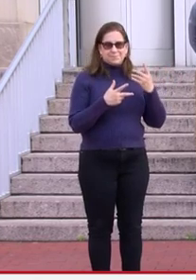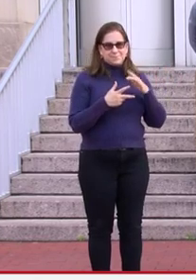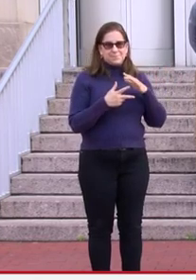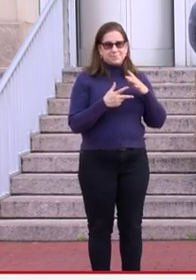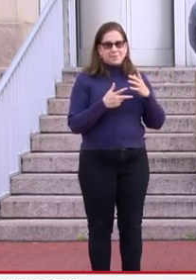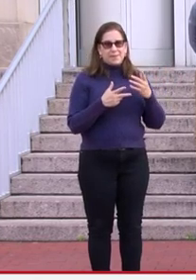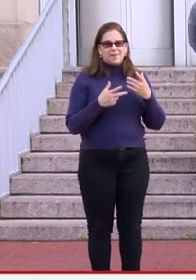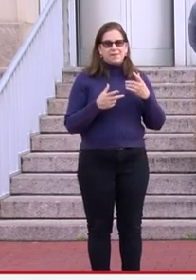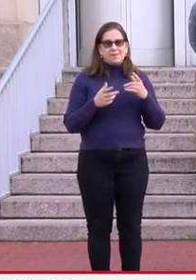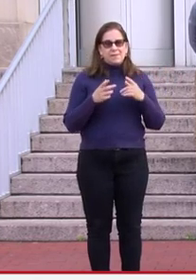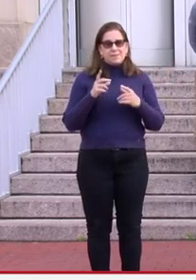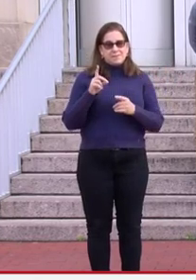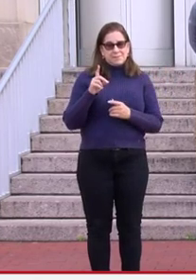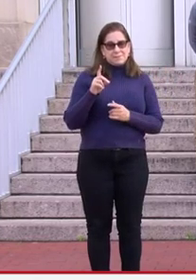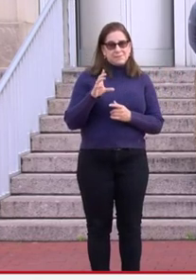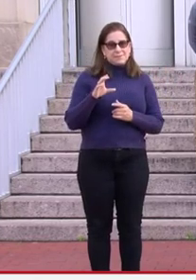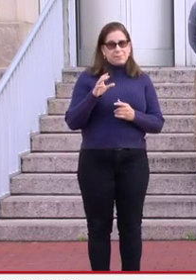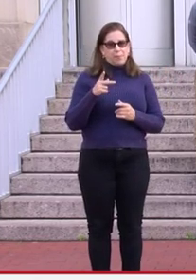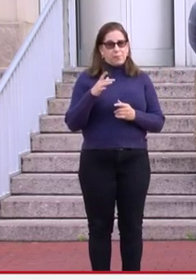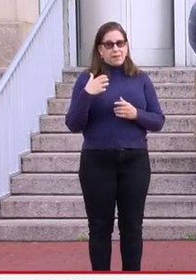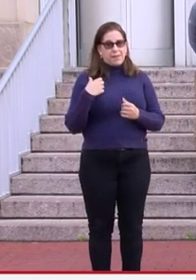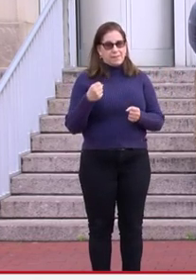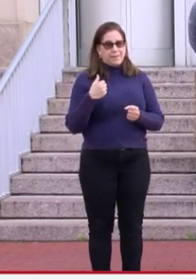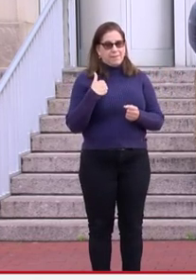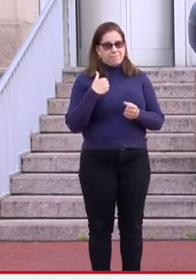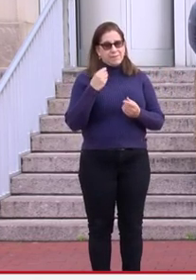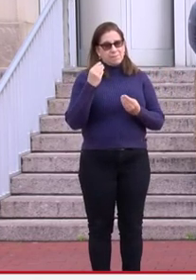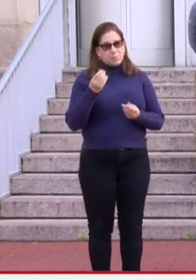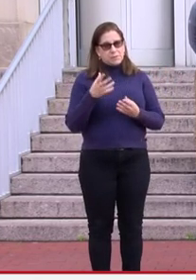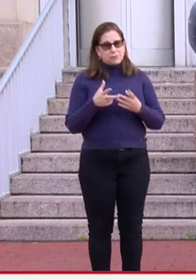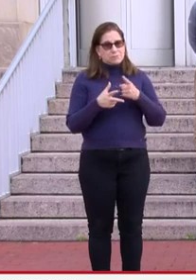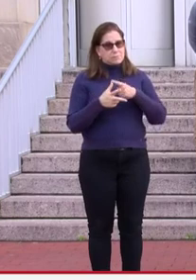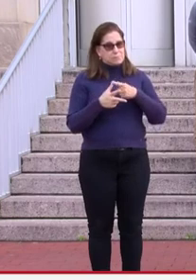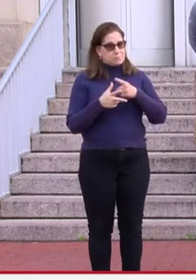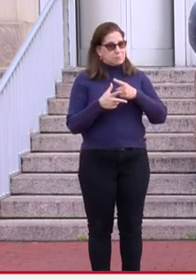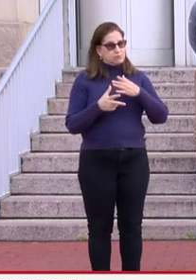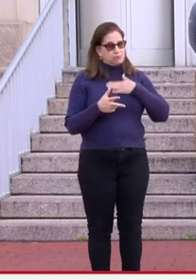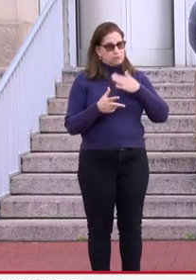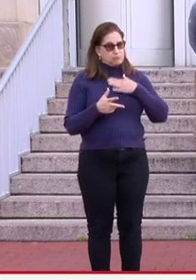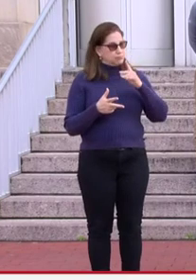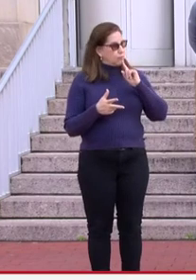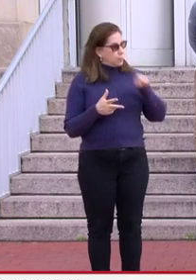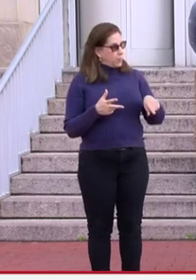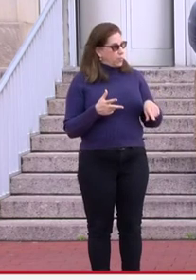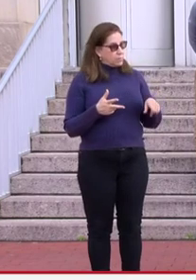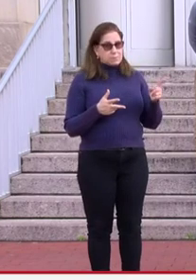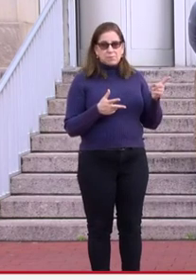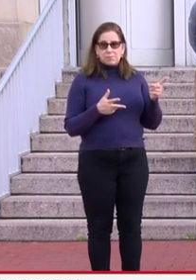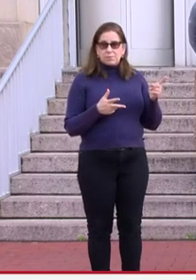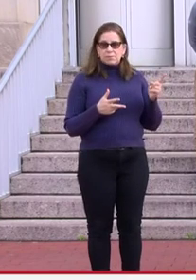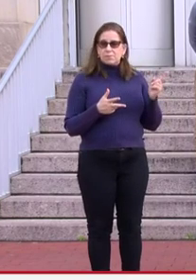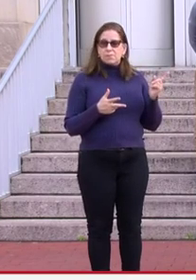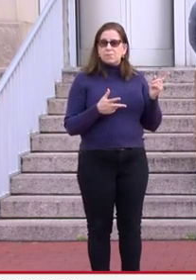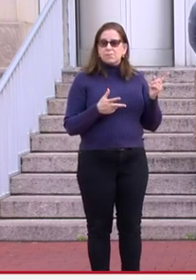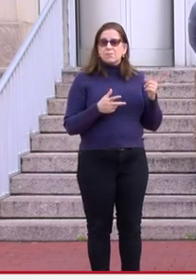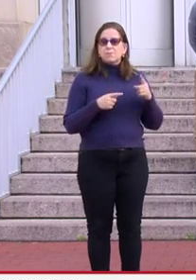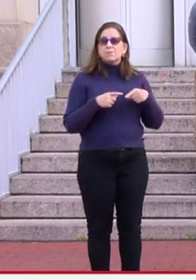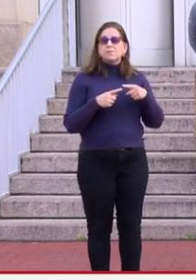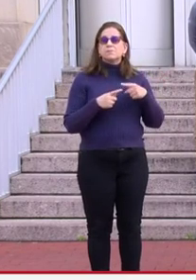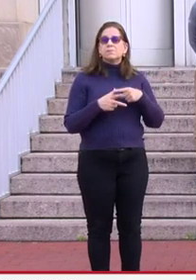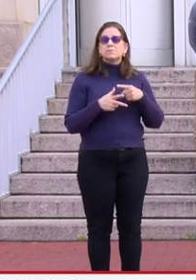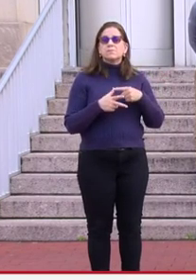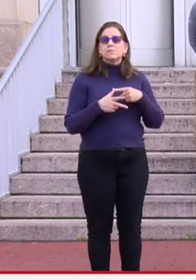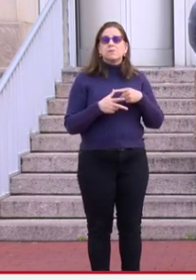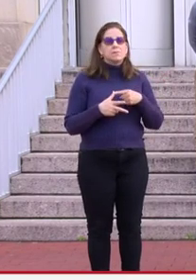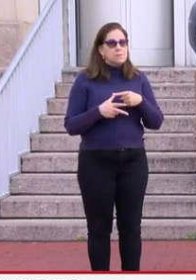the first firefighter, did he self-report before he got a test positive, or when did he first self-report? At what point